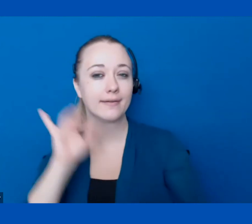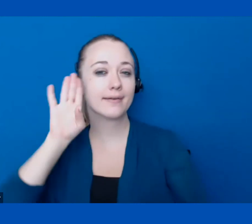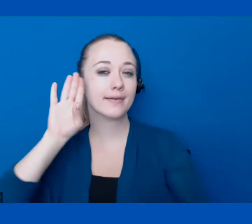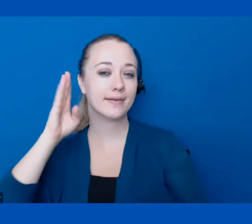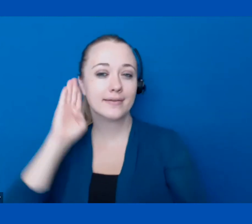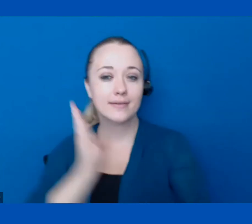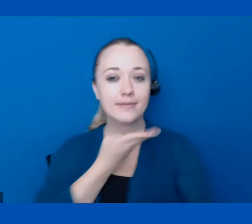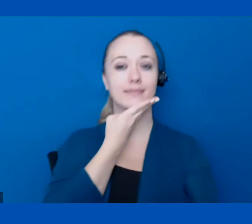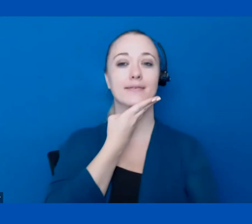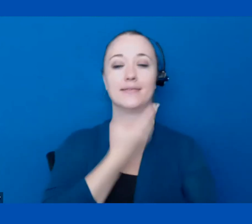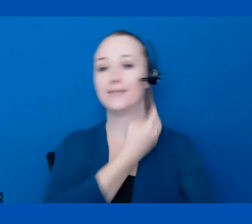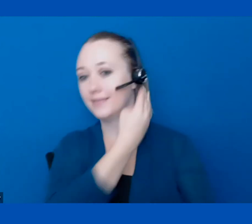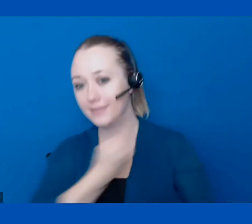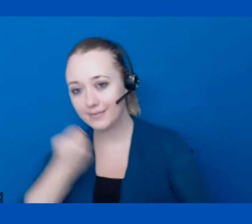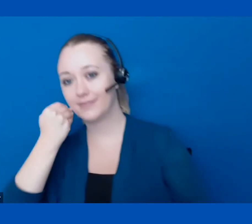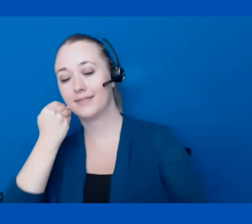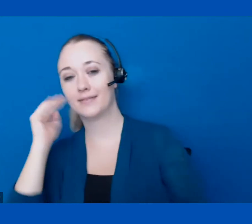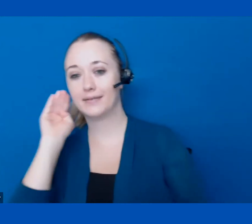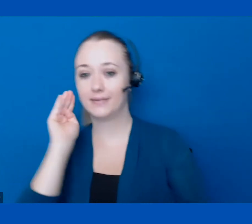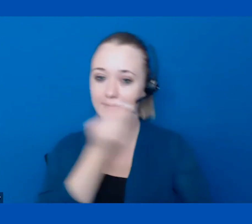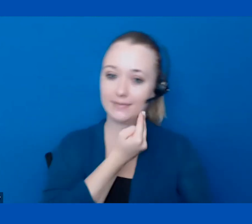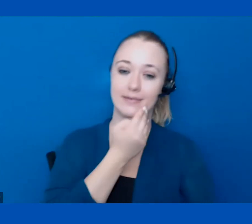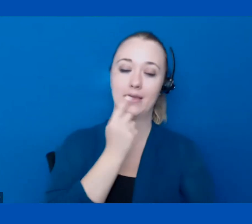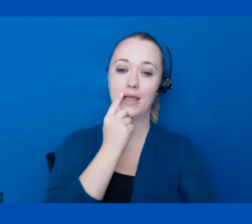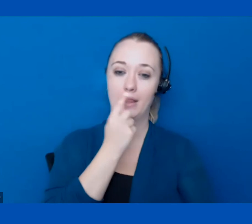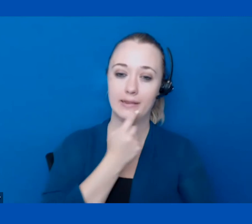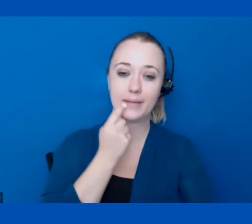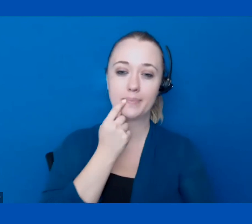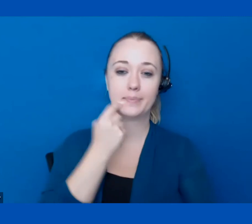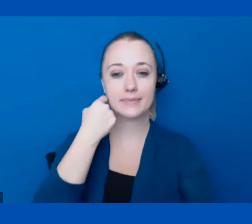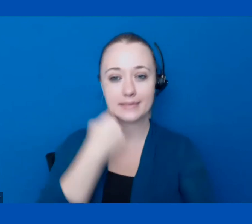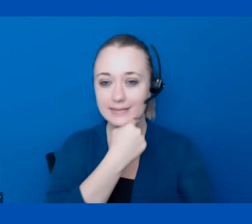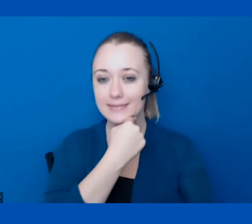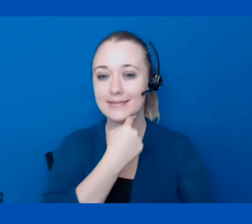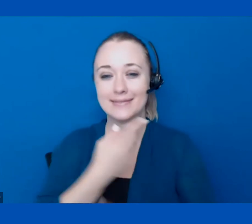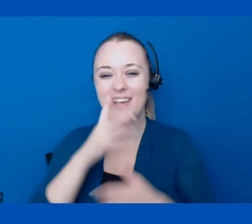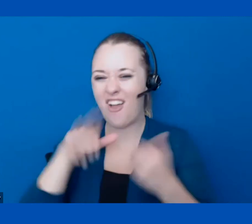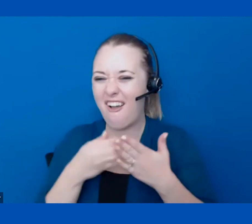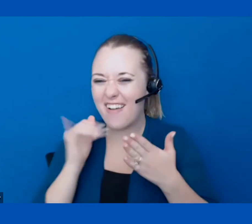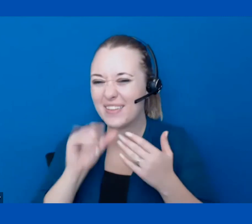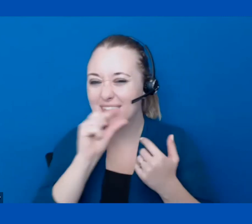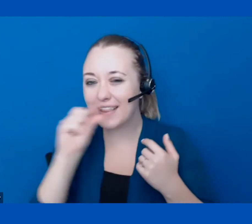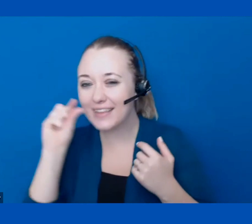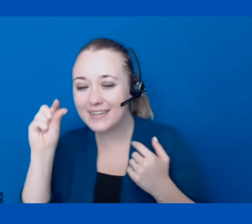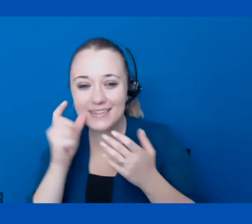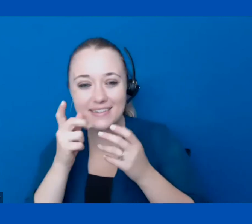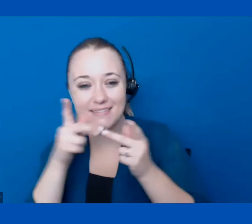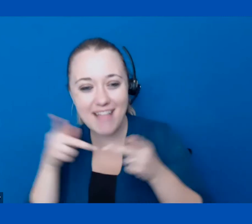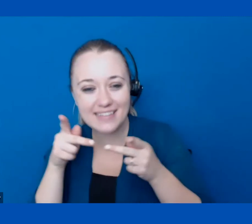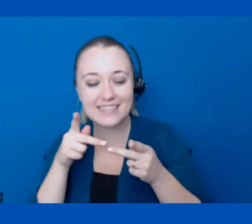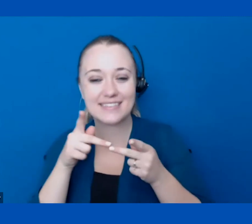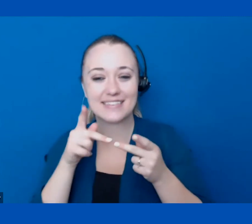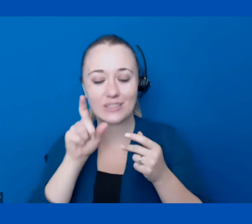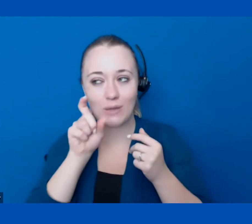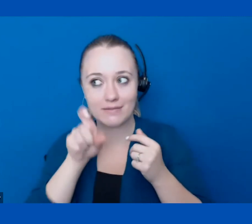and stuff, around your lip and under the chin and all of these little places and crevices where you have to make sure